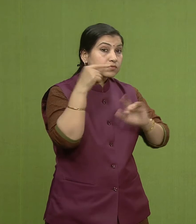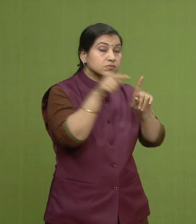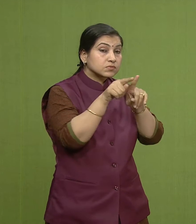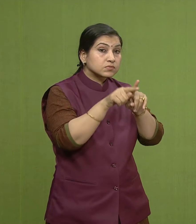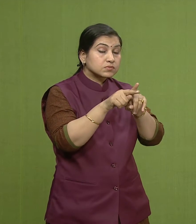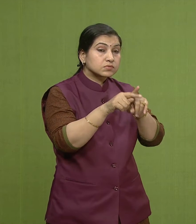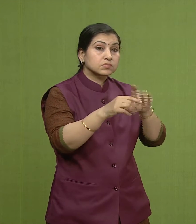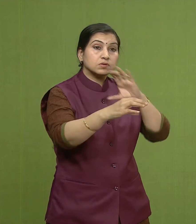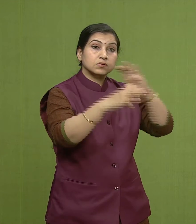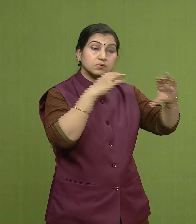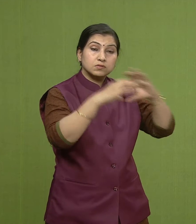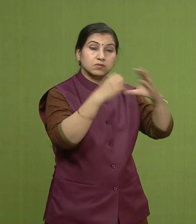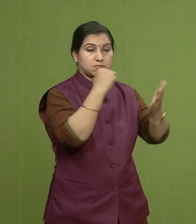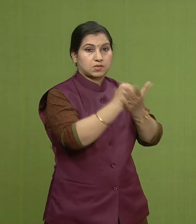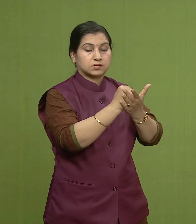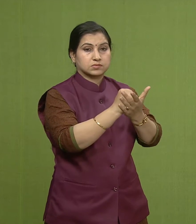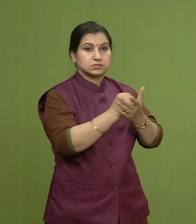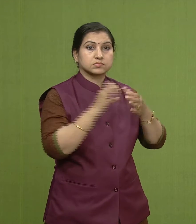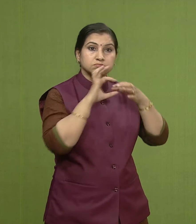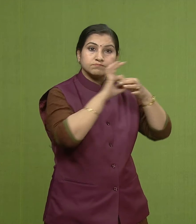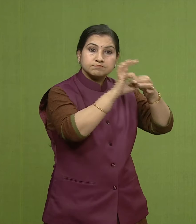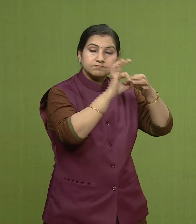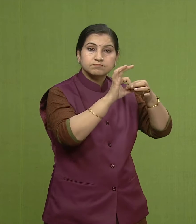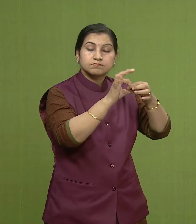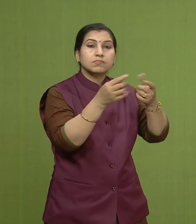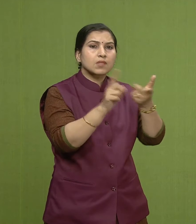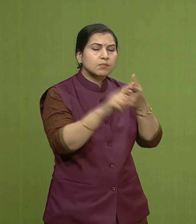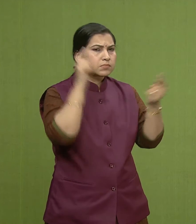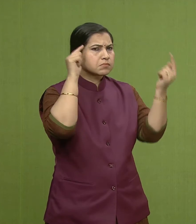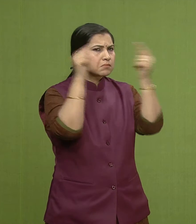resolve conflict and disagreements effectively.